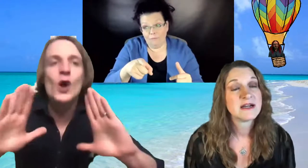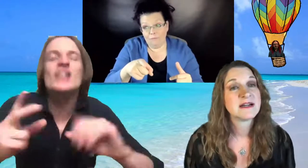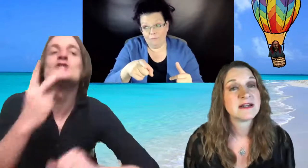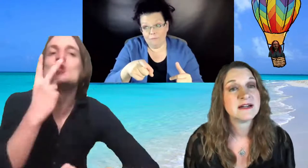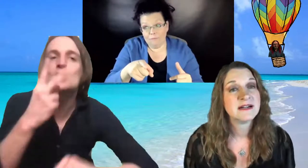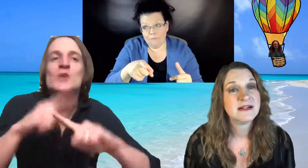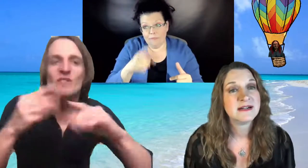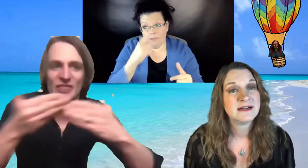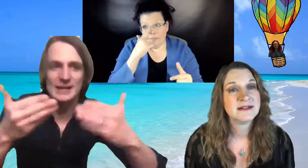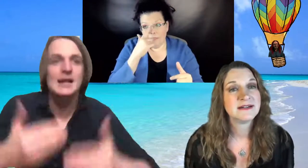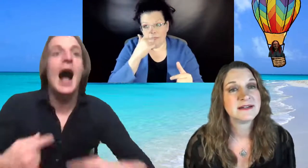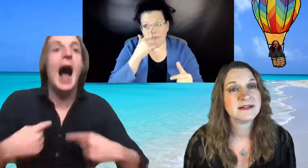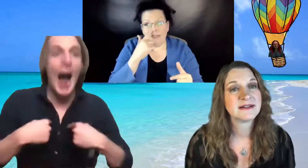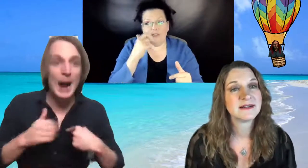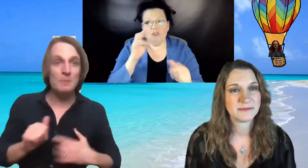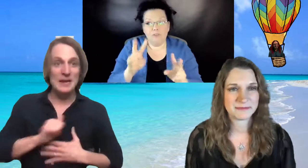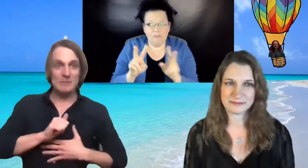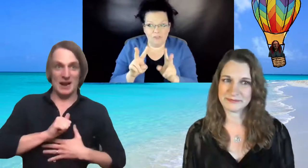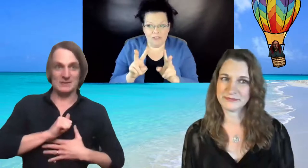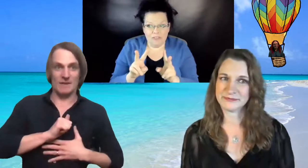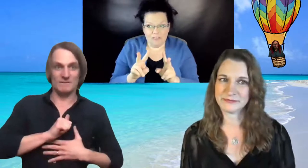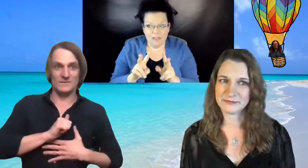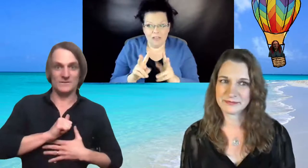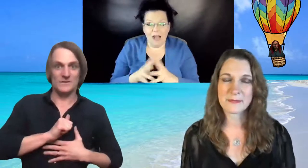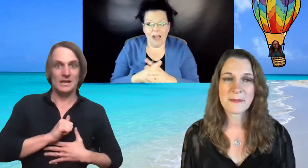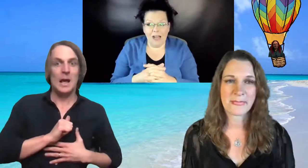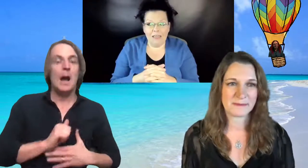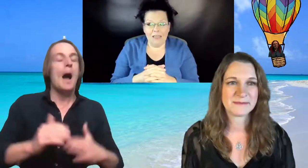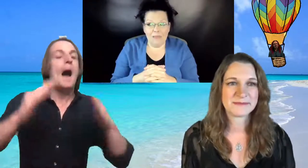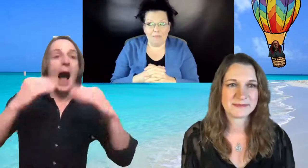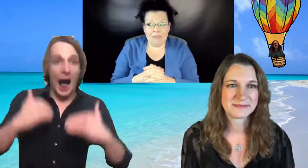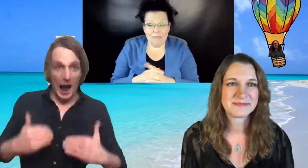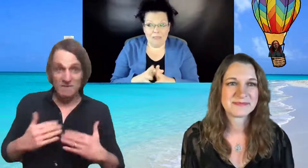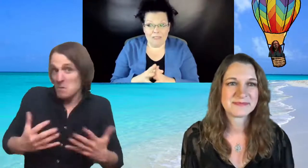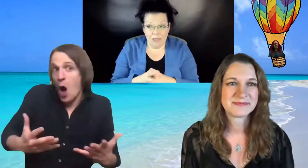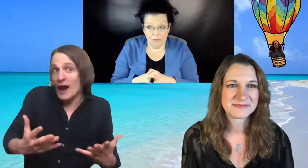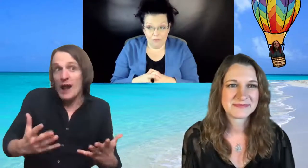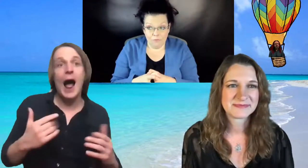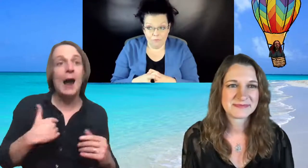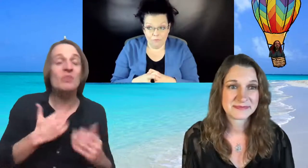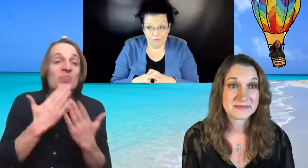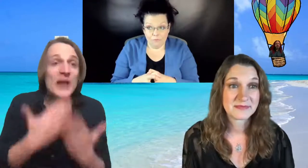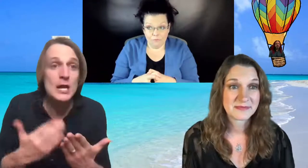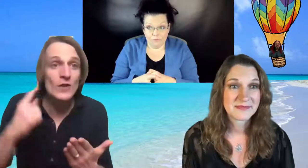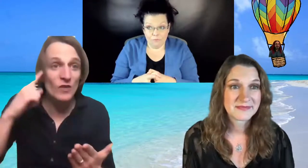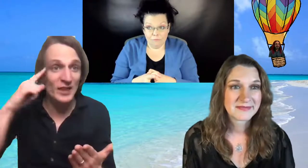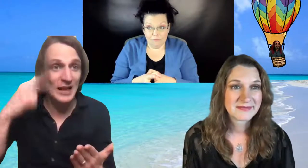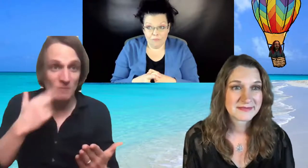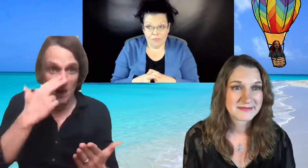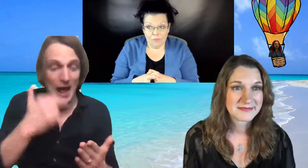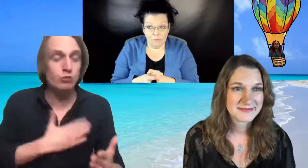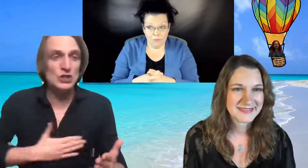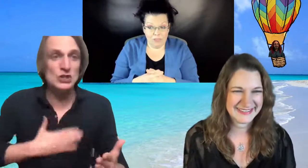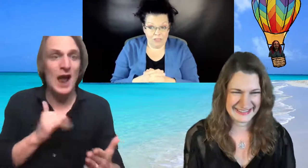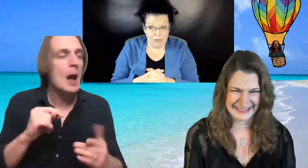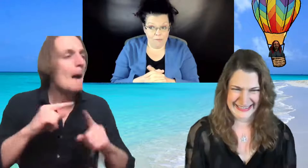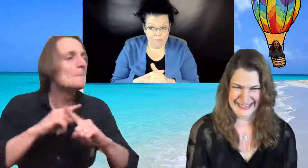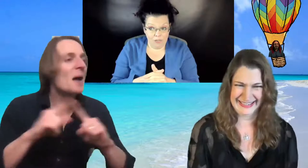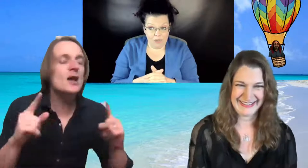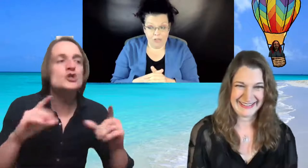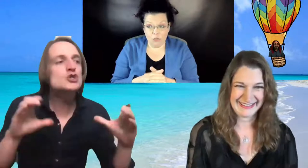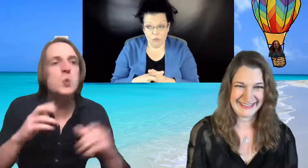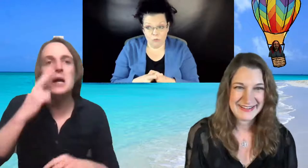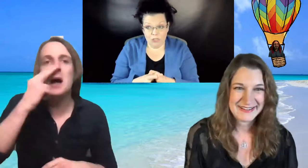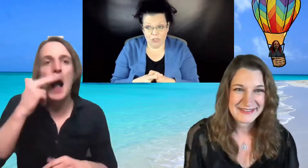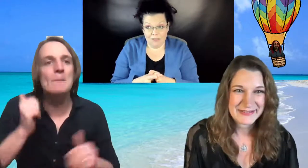Okay. Okay. It's two different things. I am being myself. Thank you for thinking that I'm